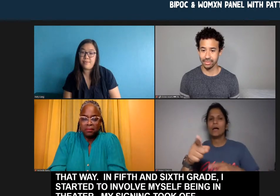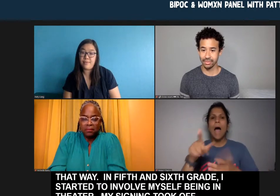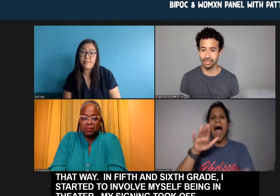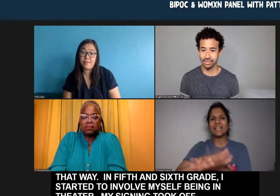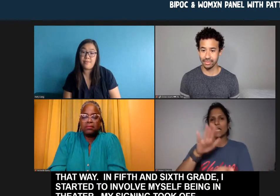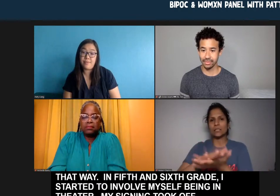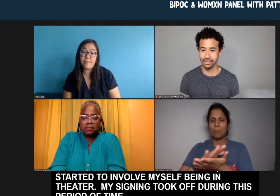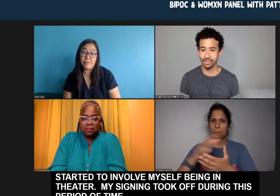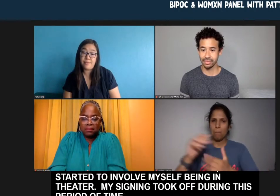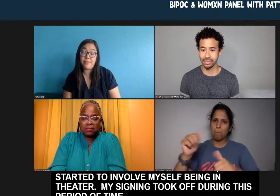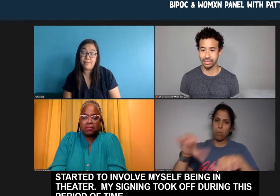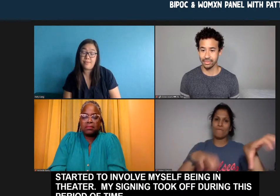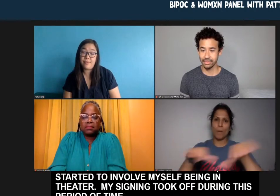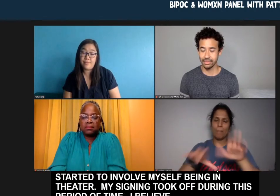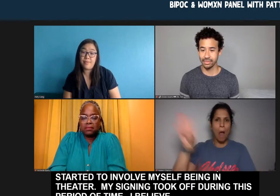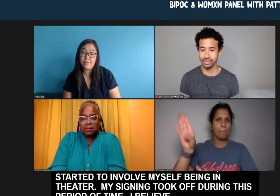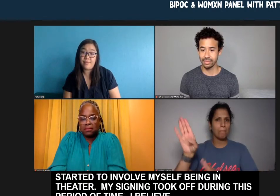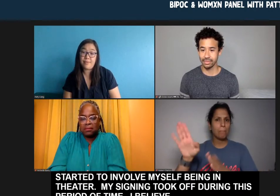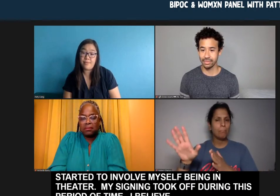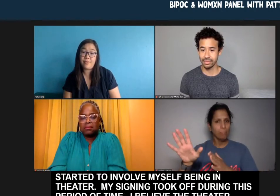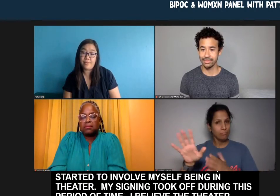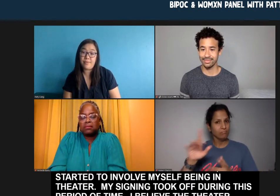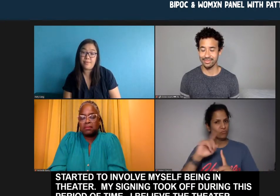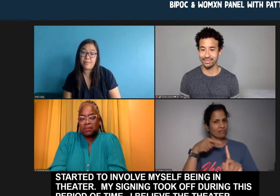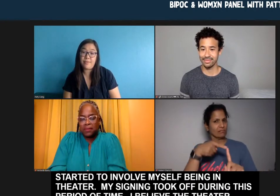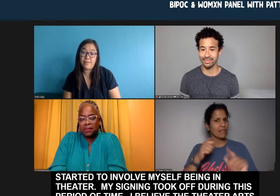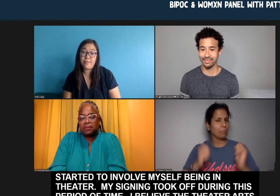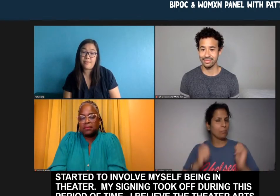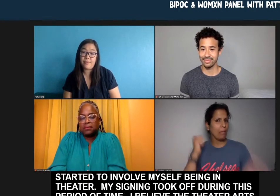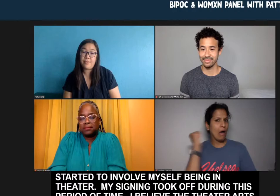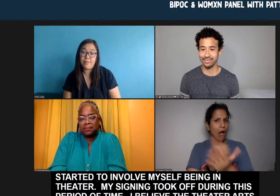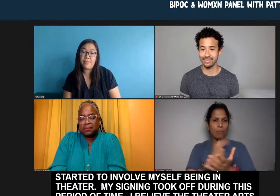drastically improve children's academic performance humongously.